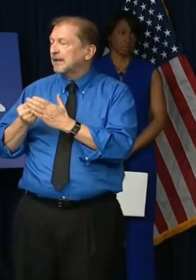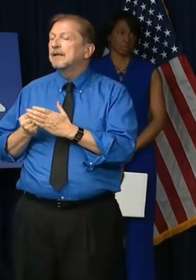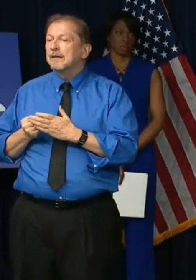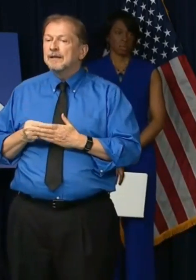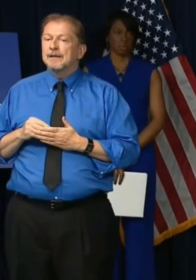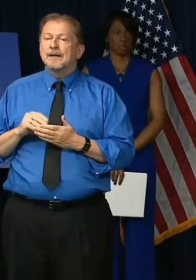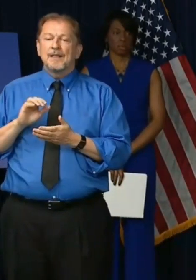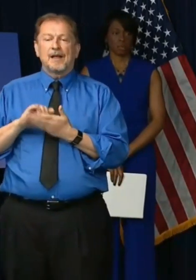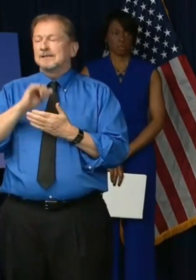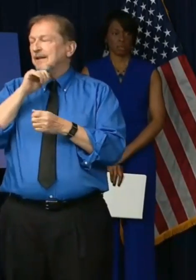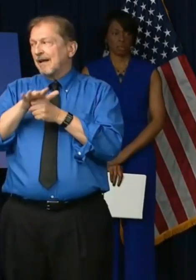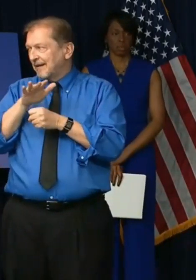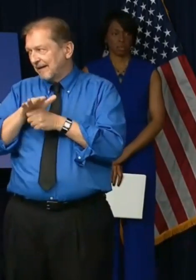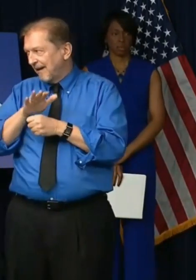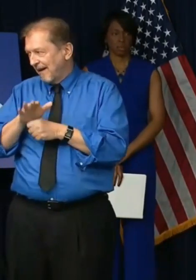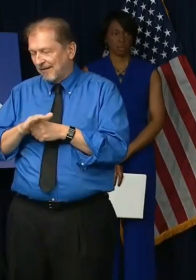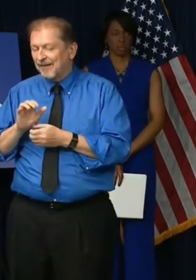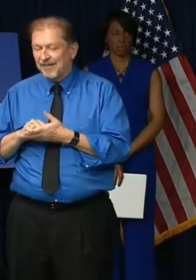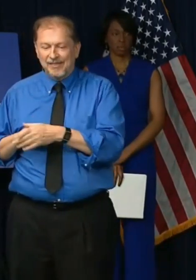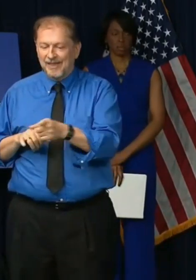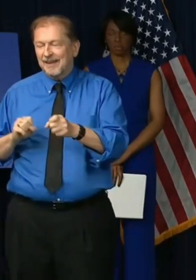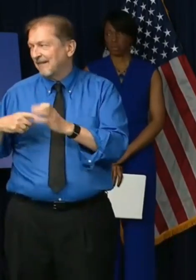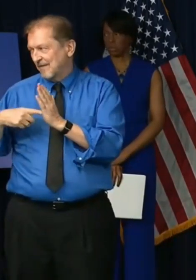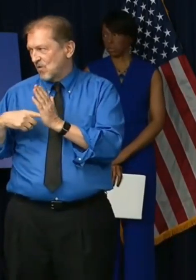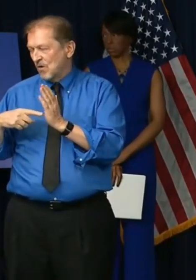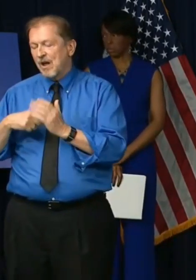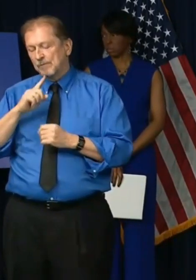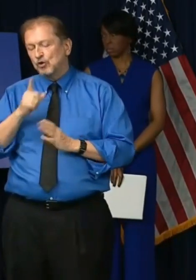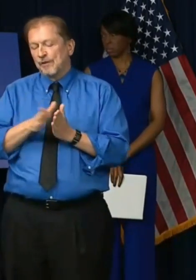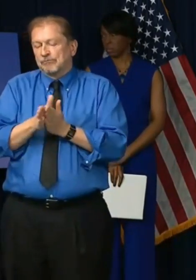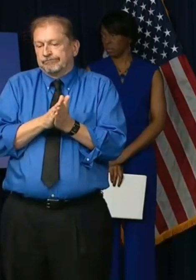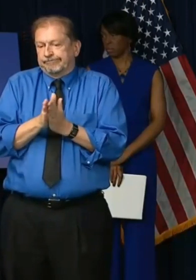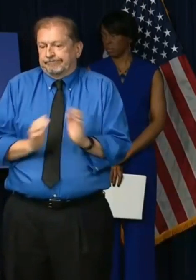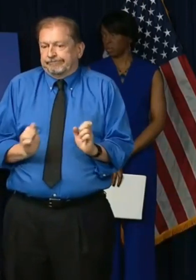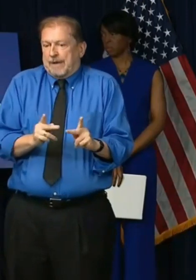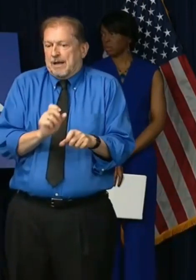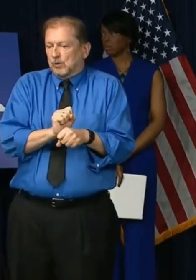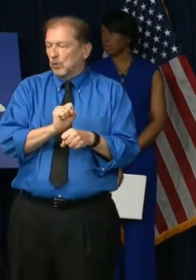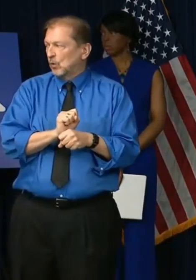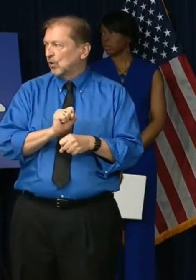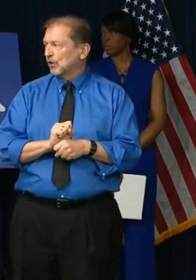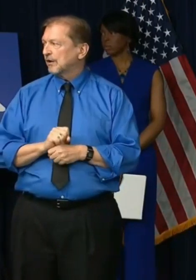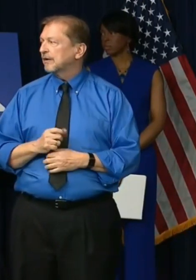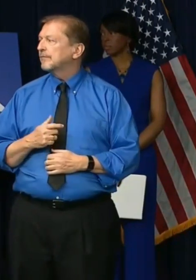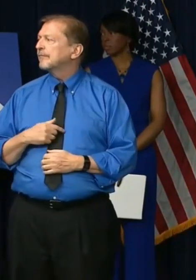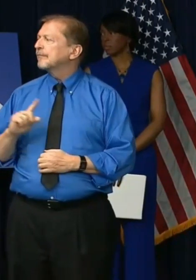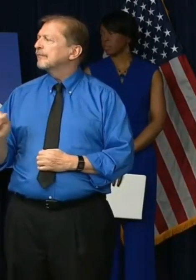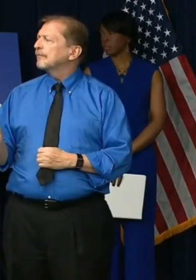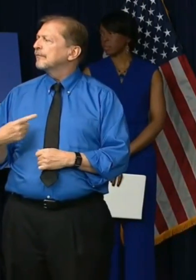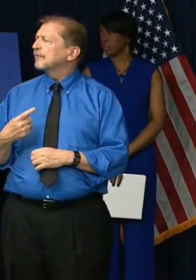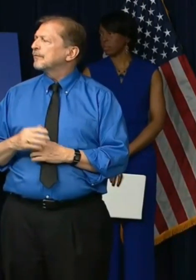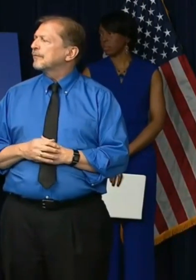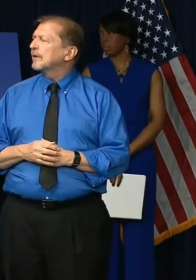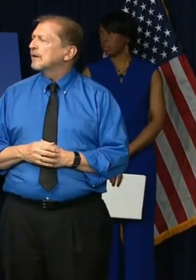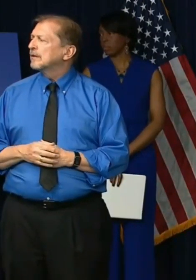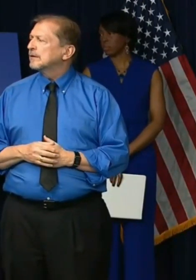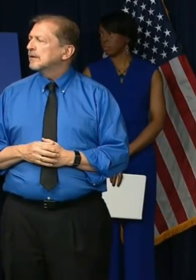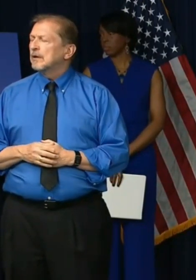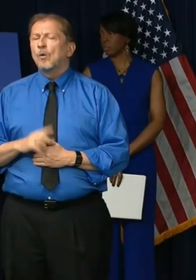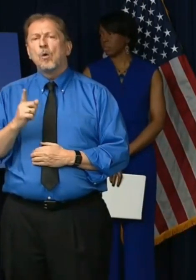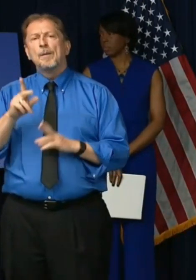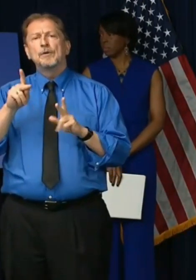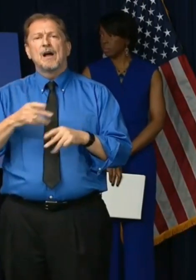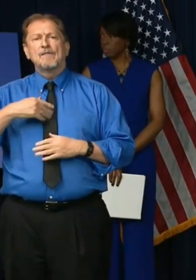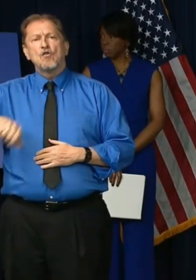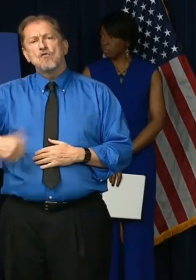That's not enough to make a difference for these families. Bruce Rushton, Illinois Times. What should someone with an underlying